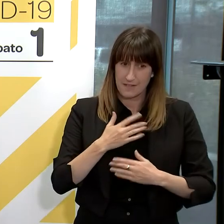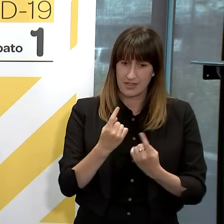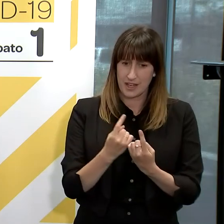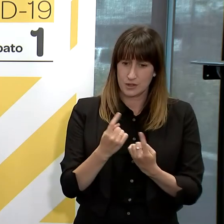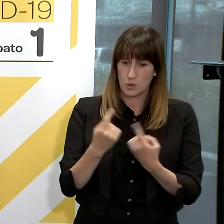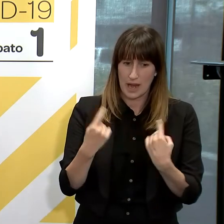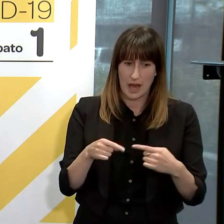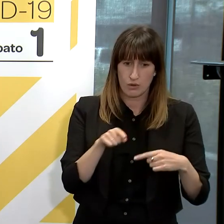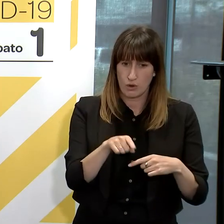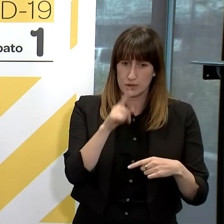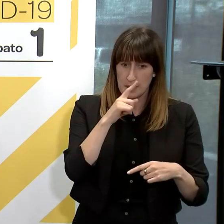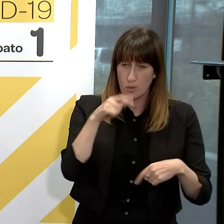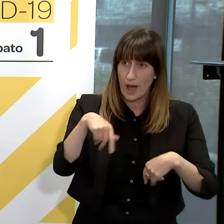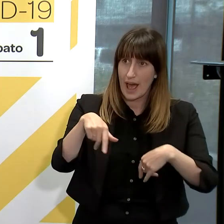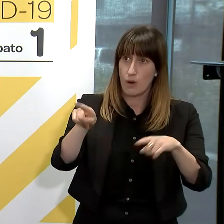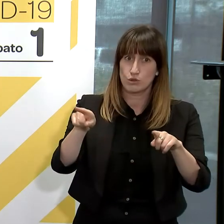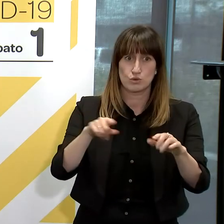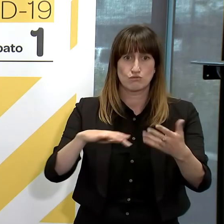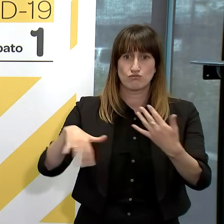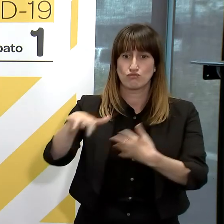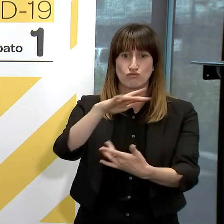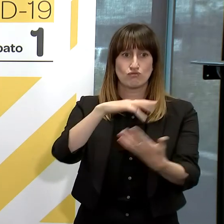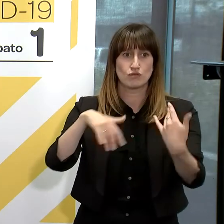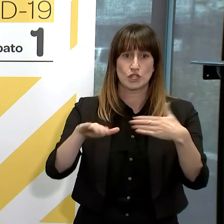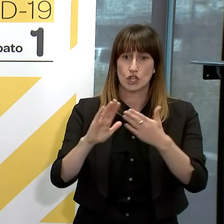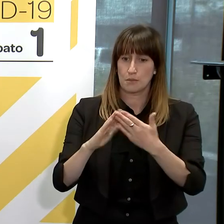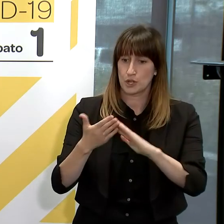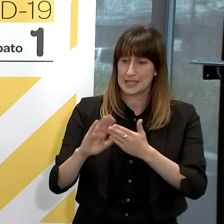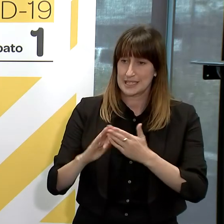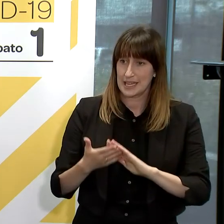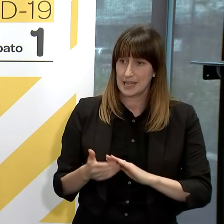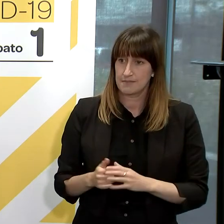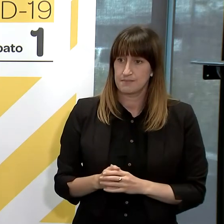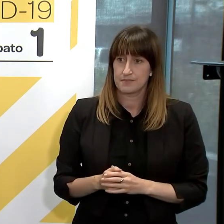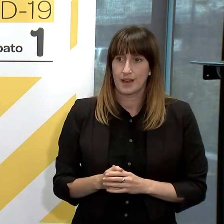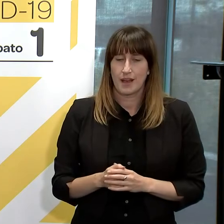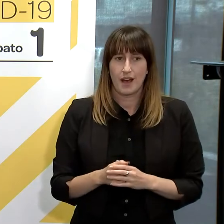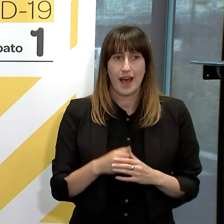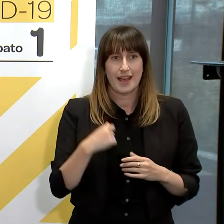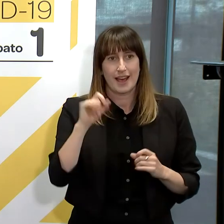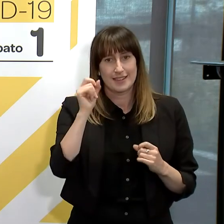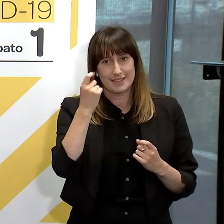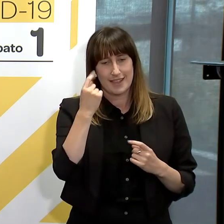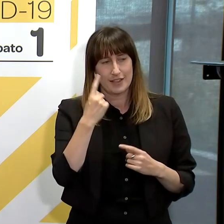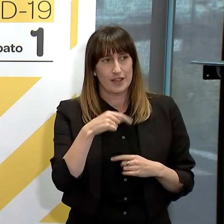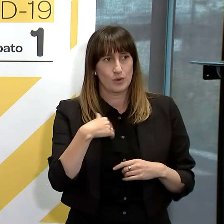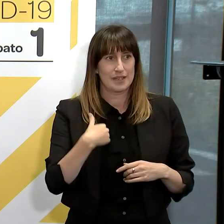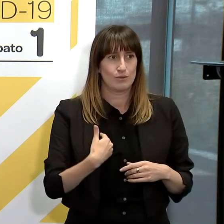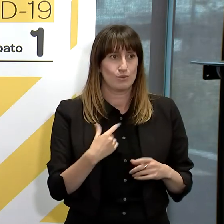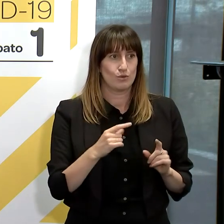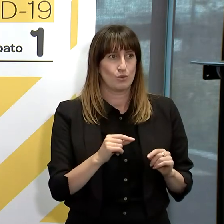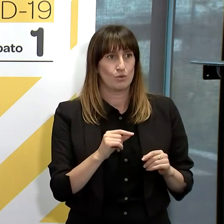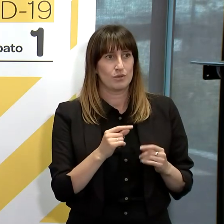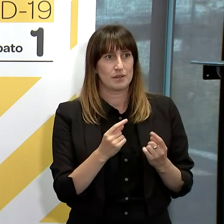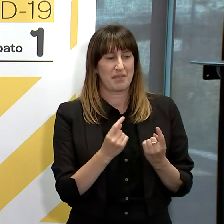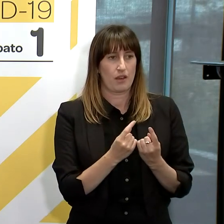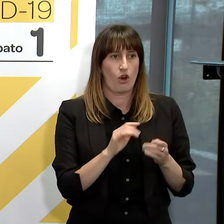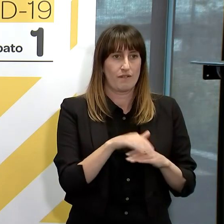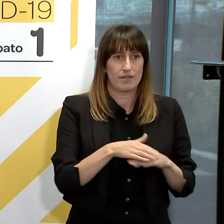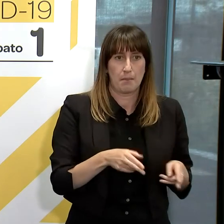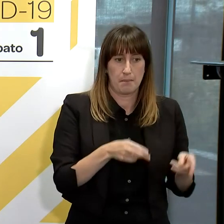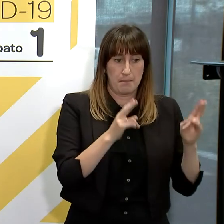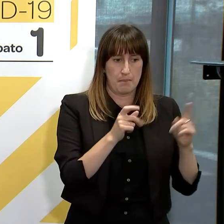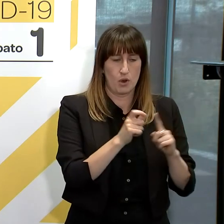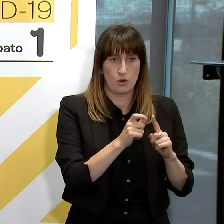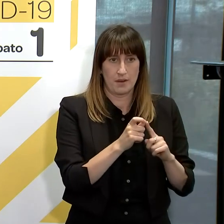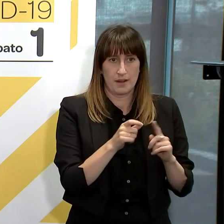community? If they're still, people still testing positive? I understand that you've got to do something with the Pullman, but should they be let back out